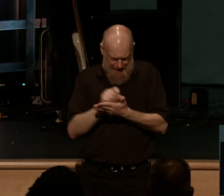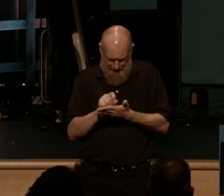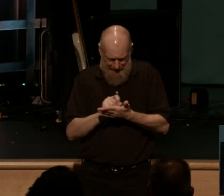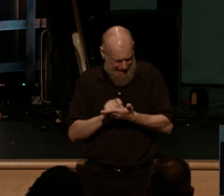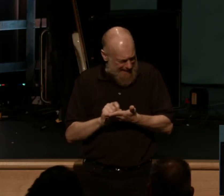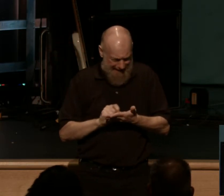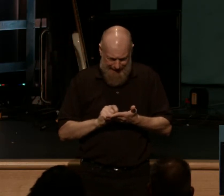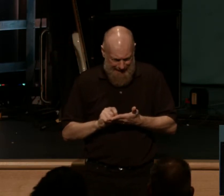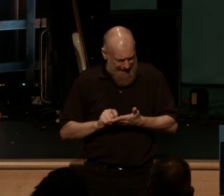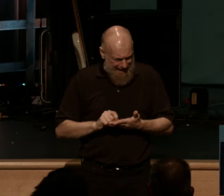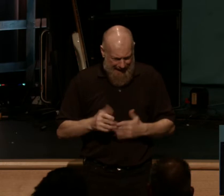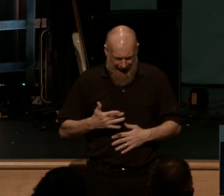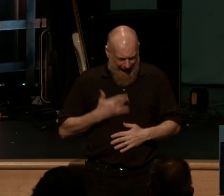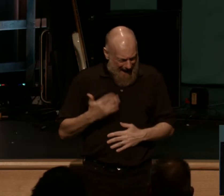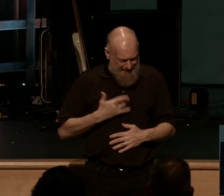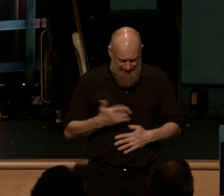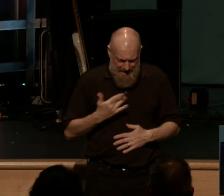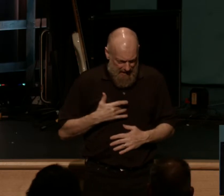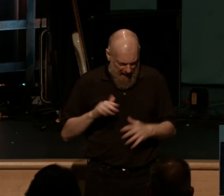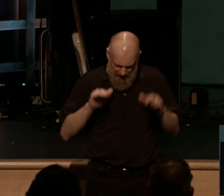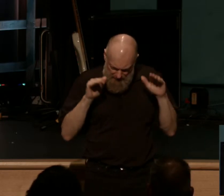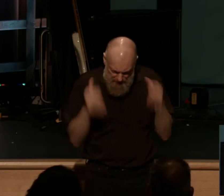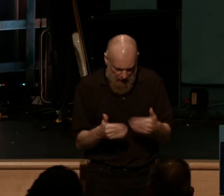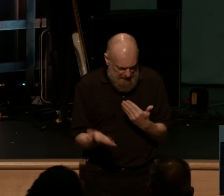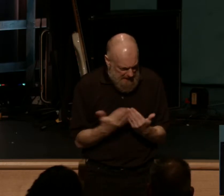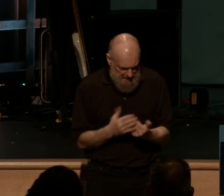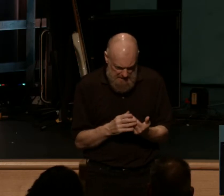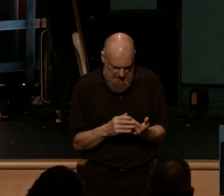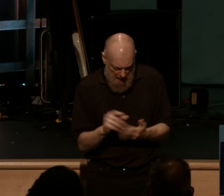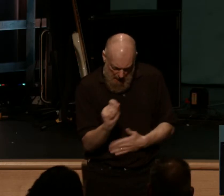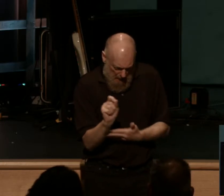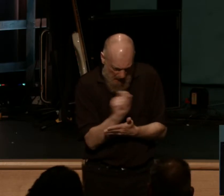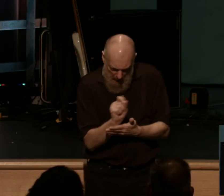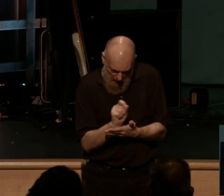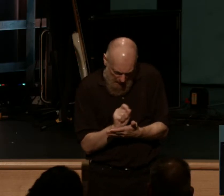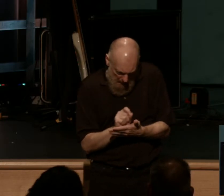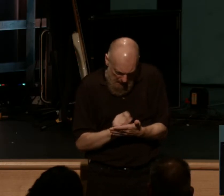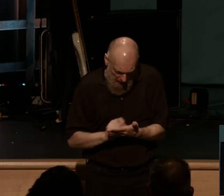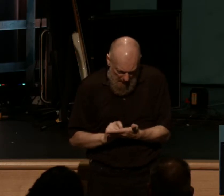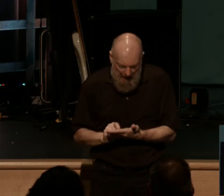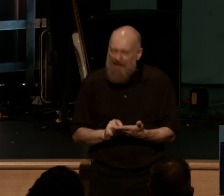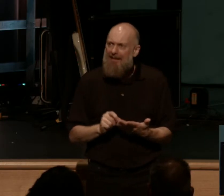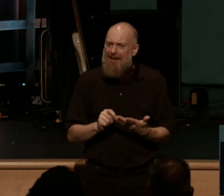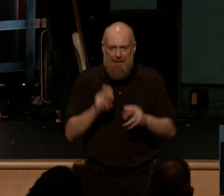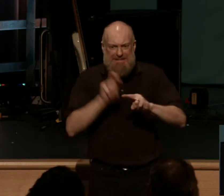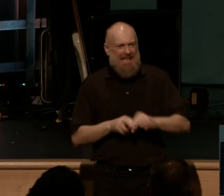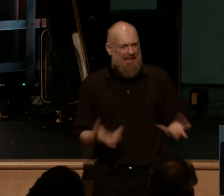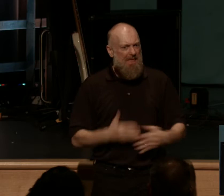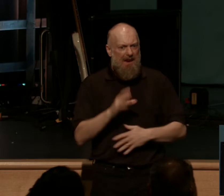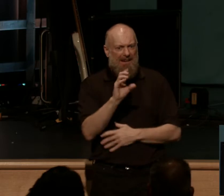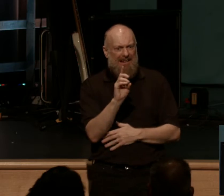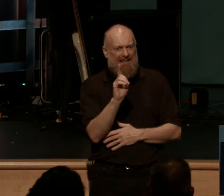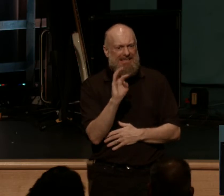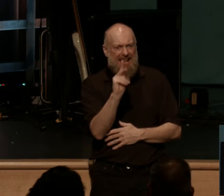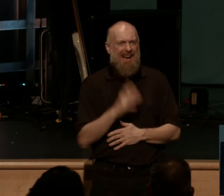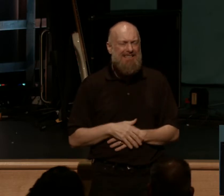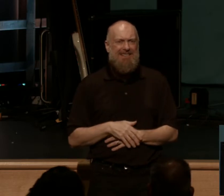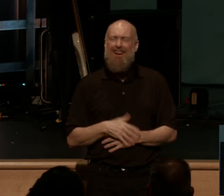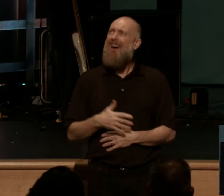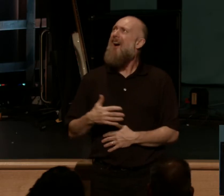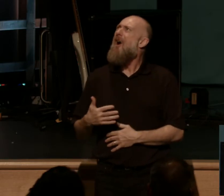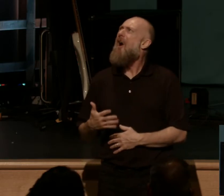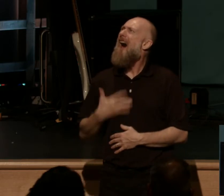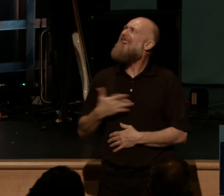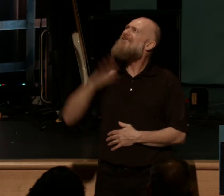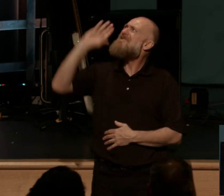just sense how real his book is and how awesome his spirit is and how glorious his glory is. And you're sitting there, and you're just encountering the Lord and the grace